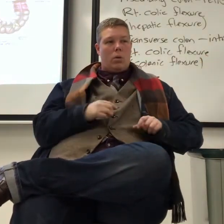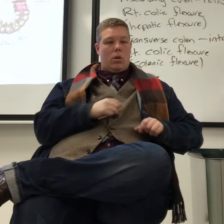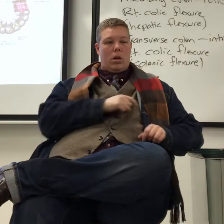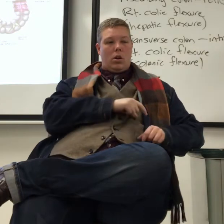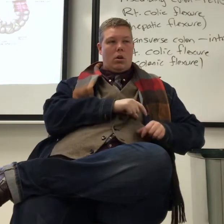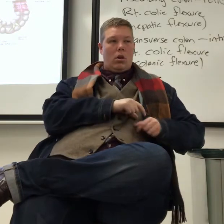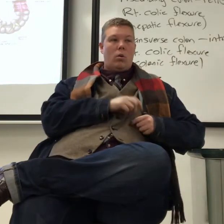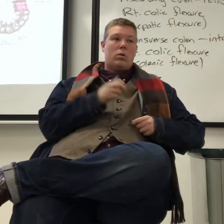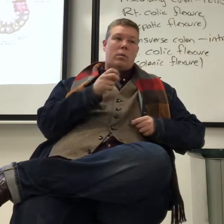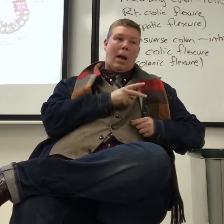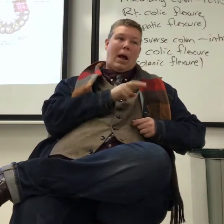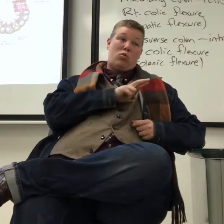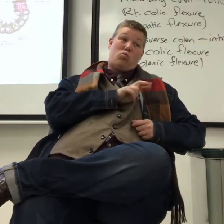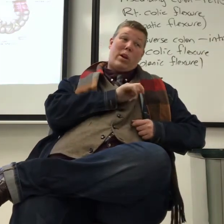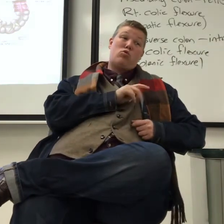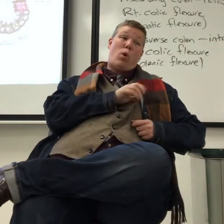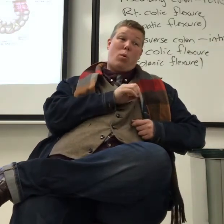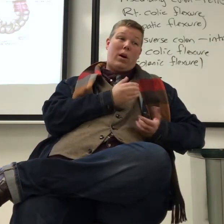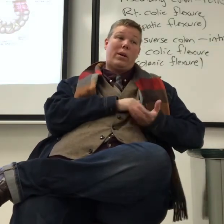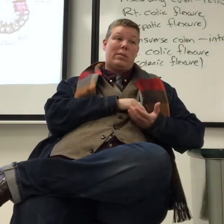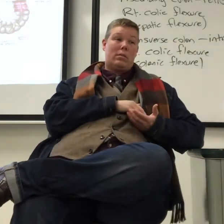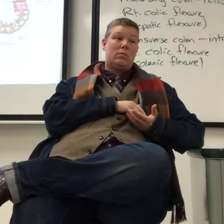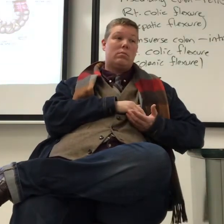back retro.